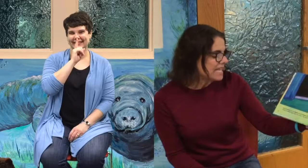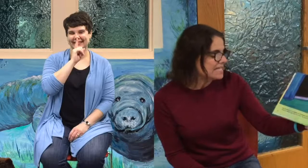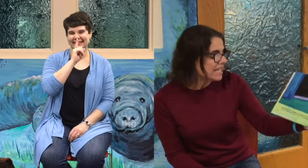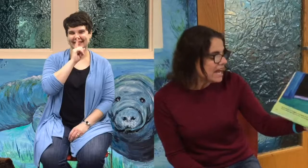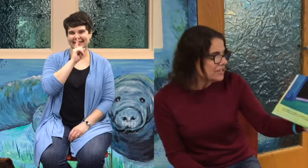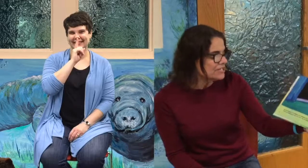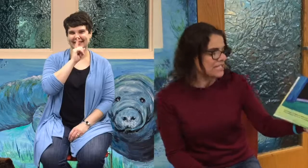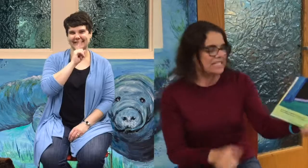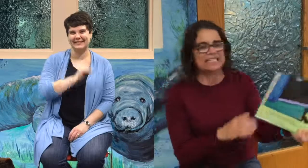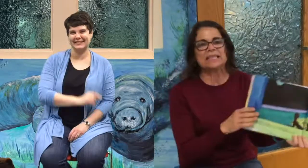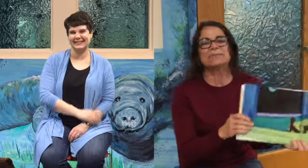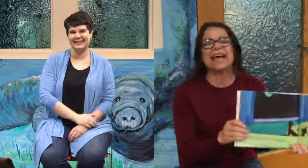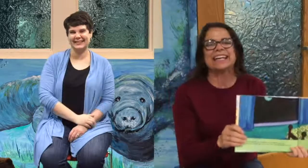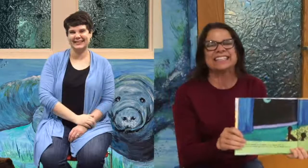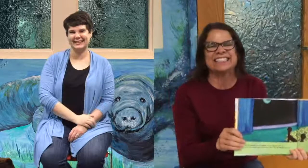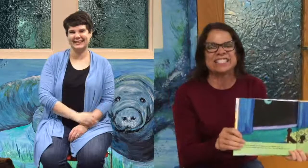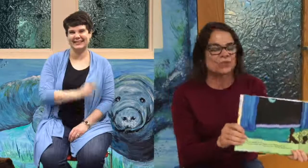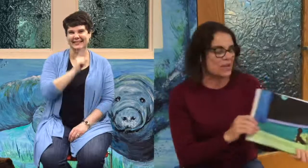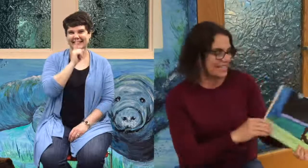the colors. See the black, little one.